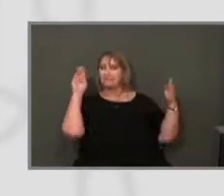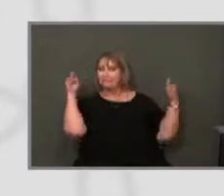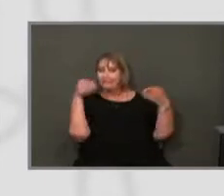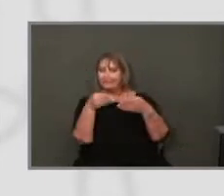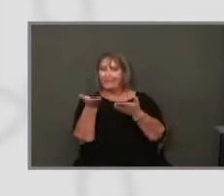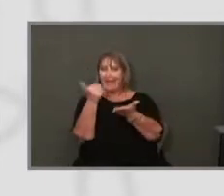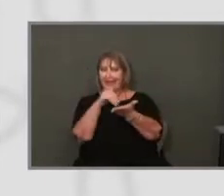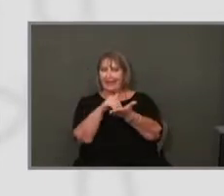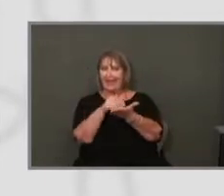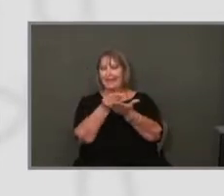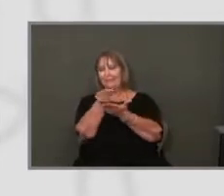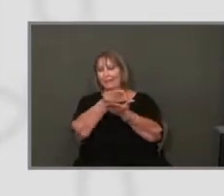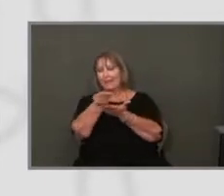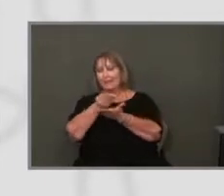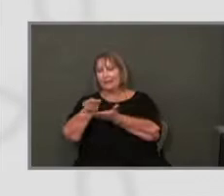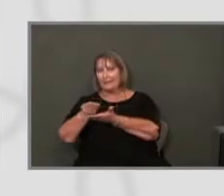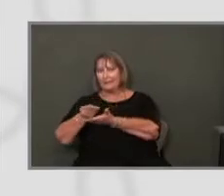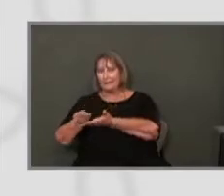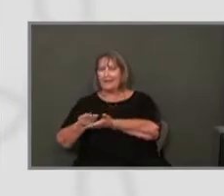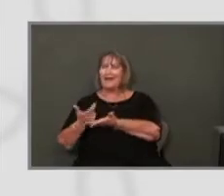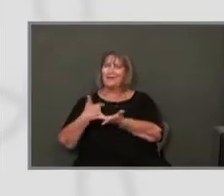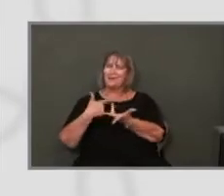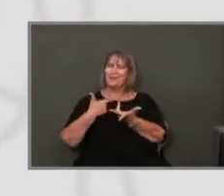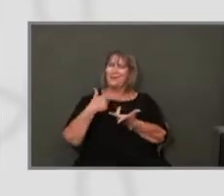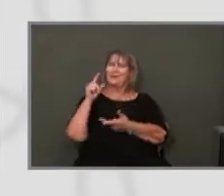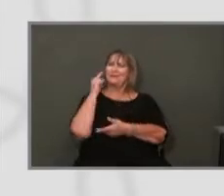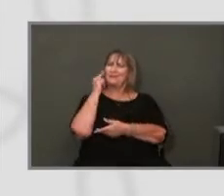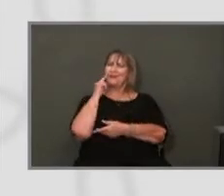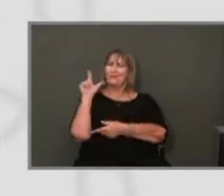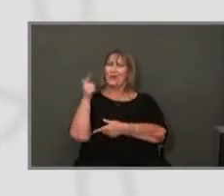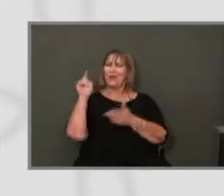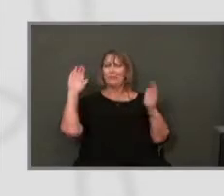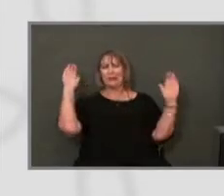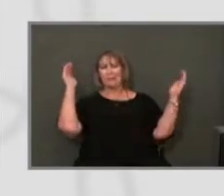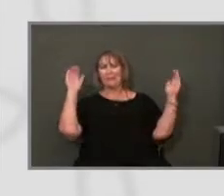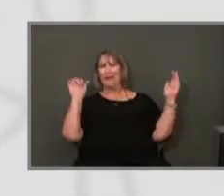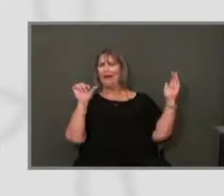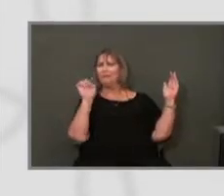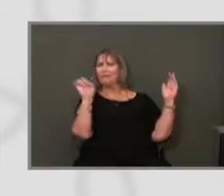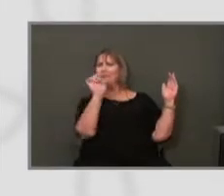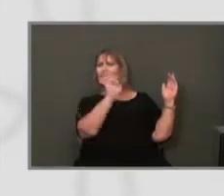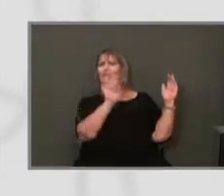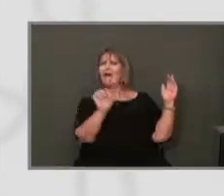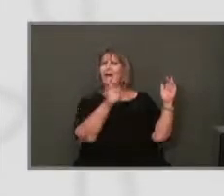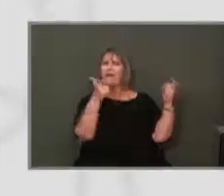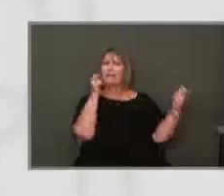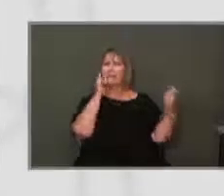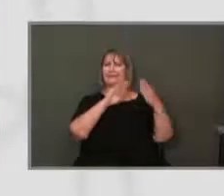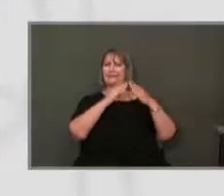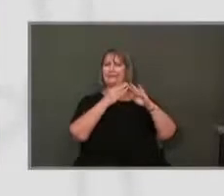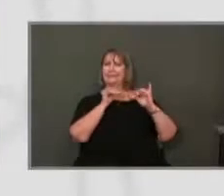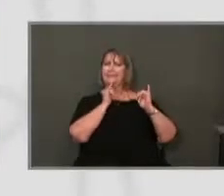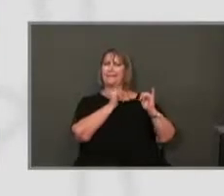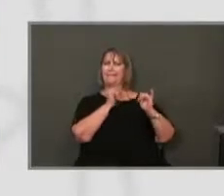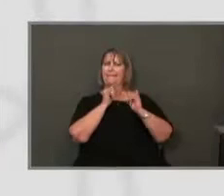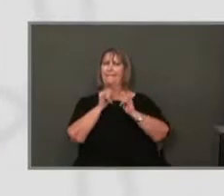making sure that we're matching up with the funding that you see in other large public library systems. Next slide.